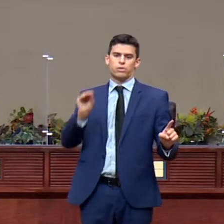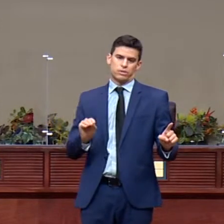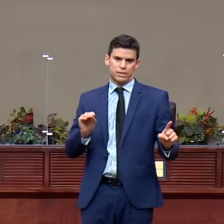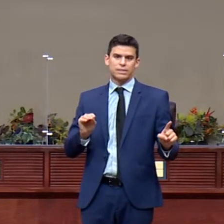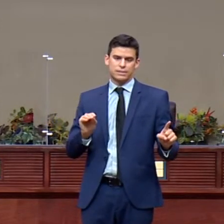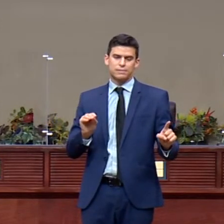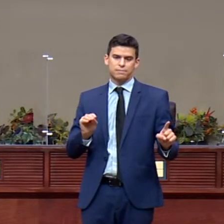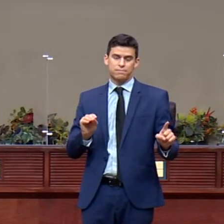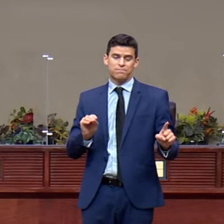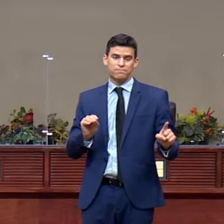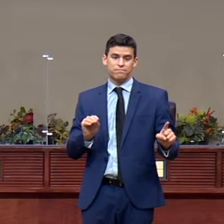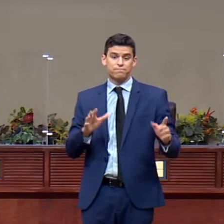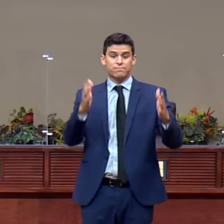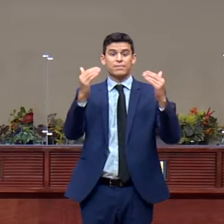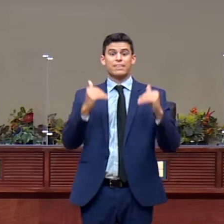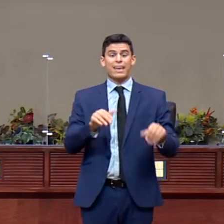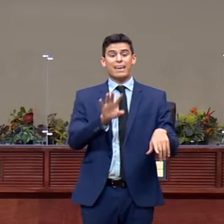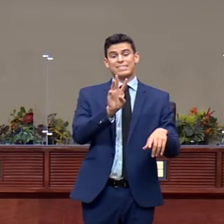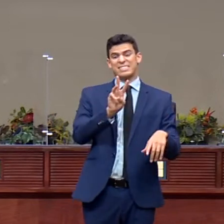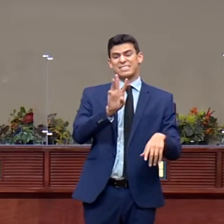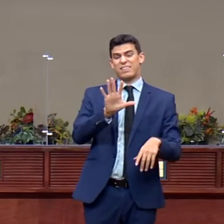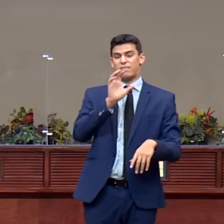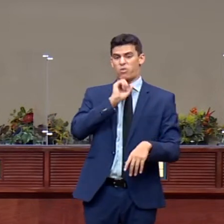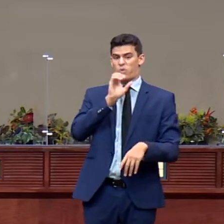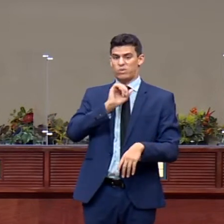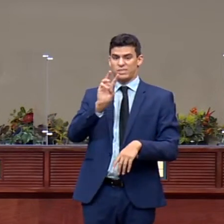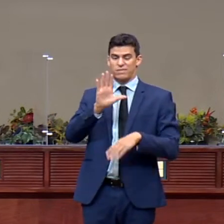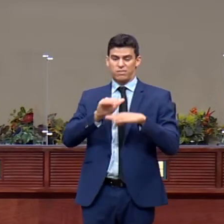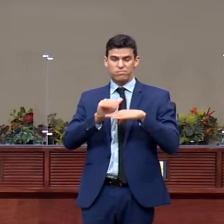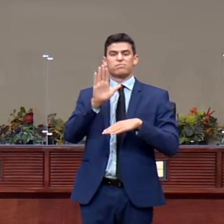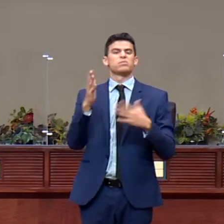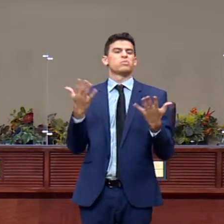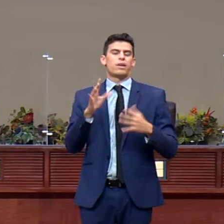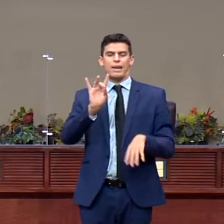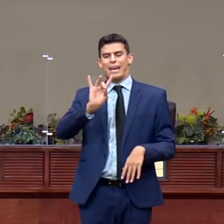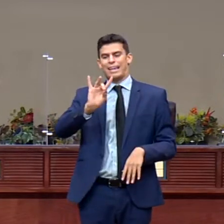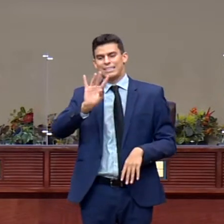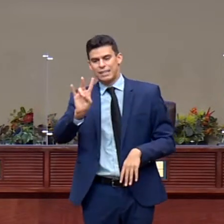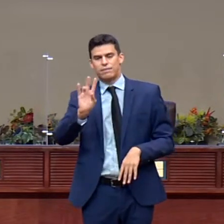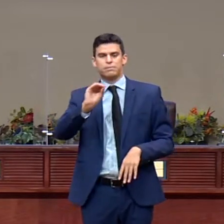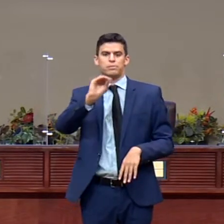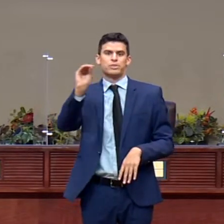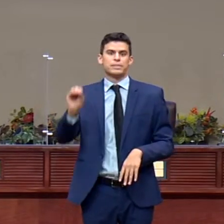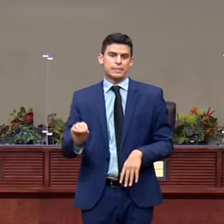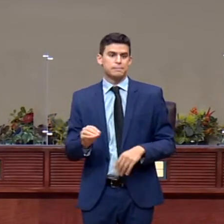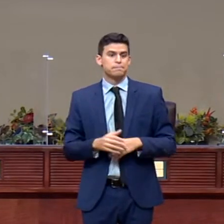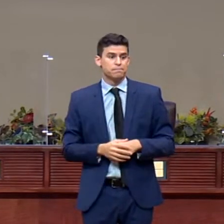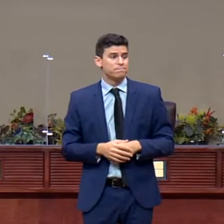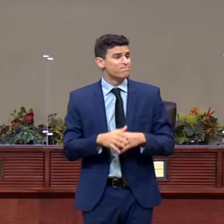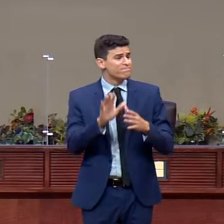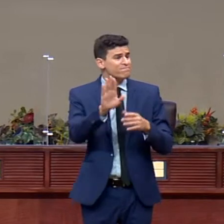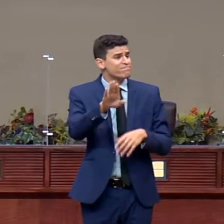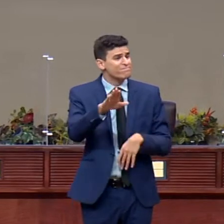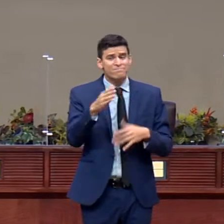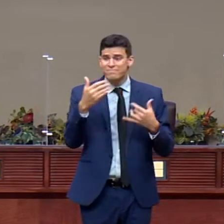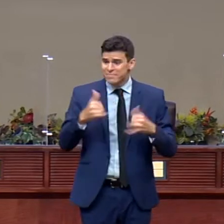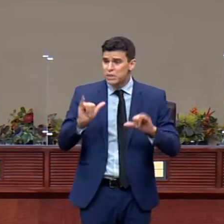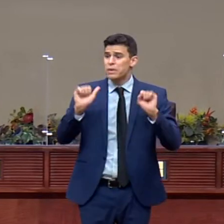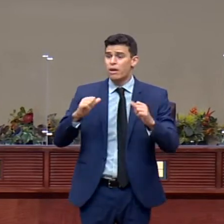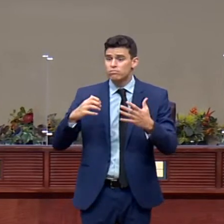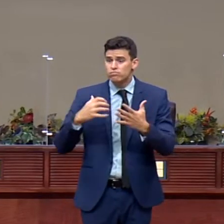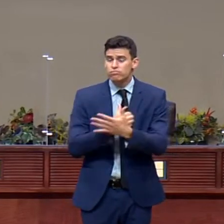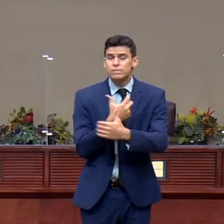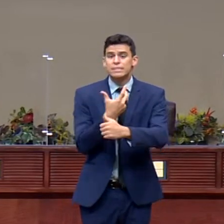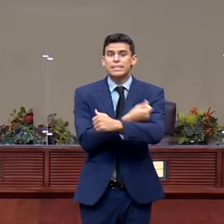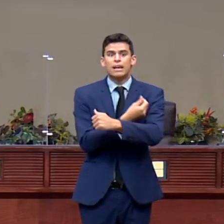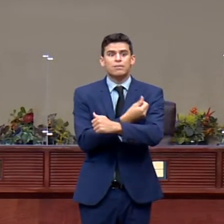mentioned, 65 plus is at 87. Again, there's still time to get vaccinated. There are a few holidays